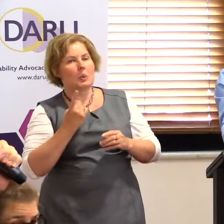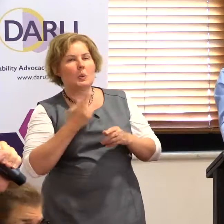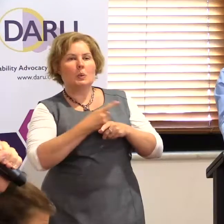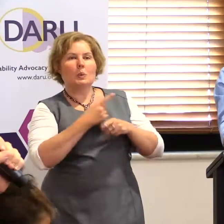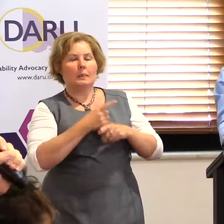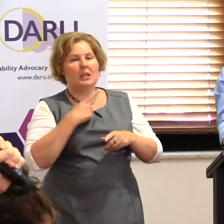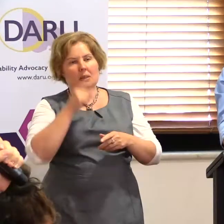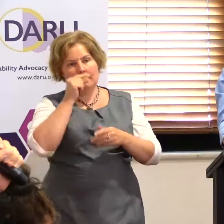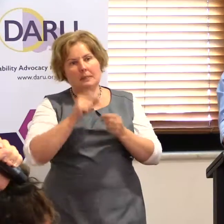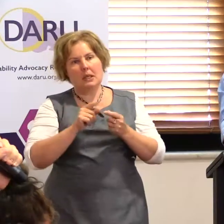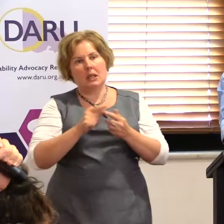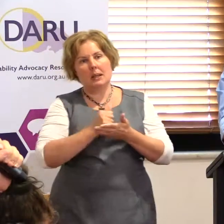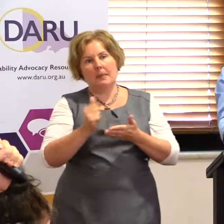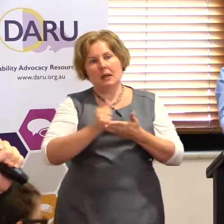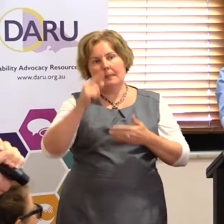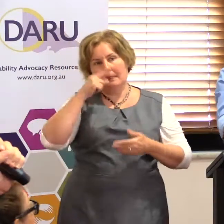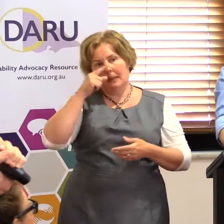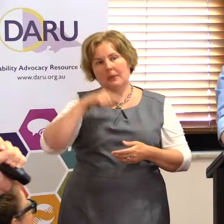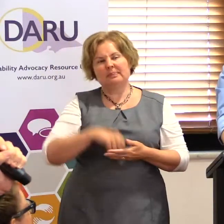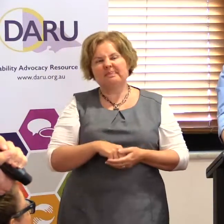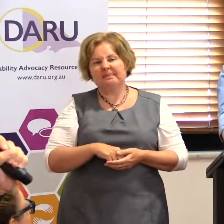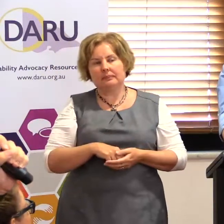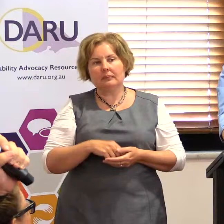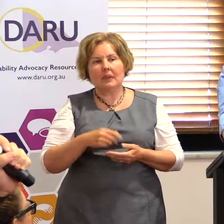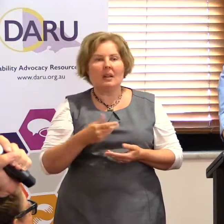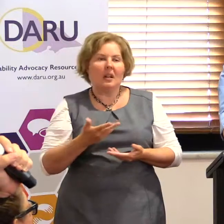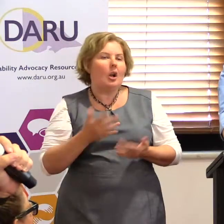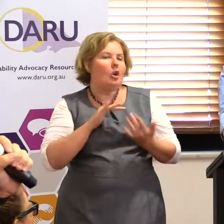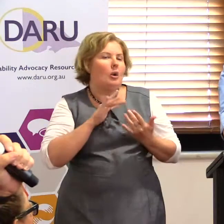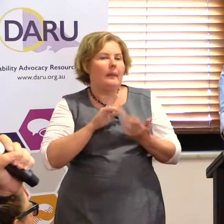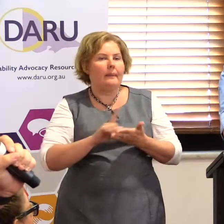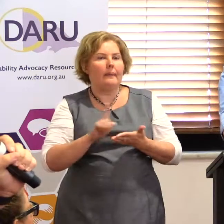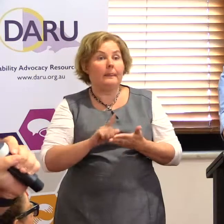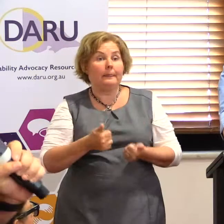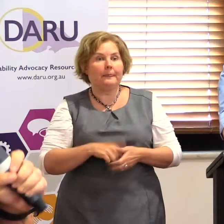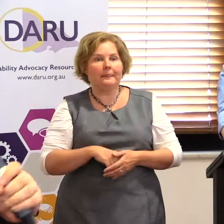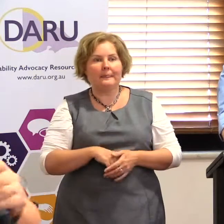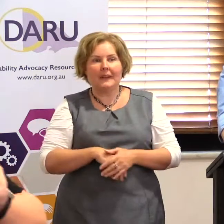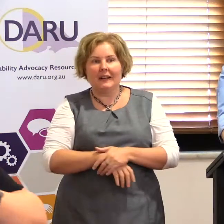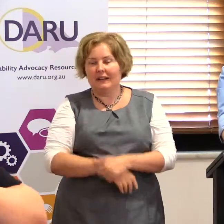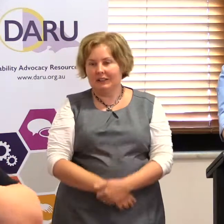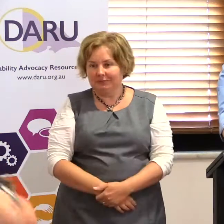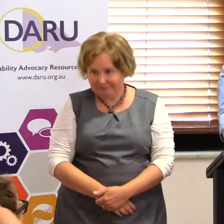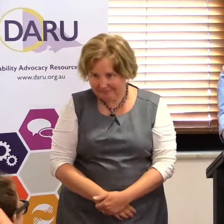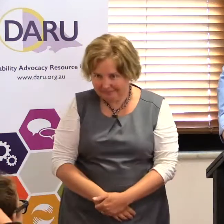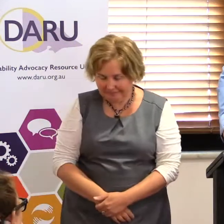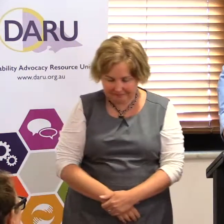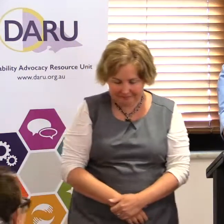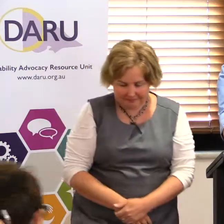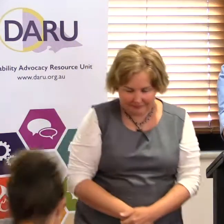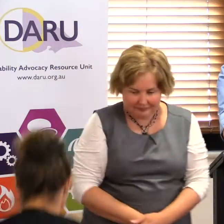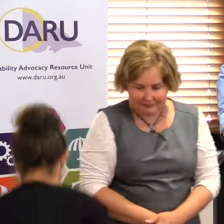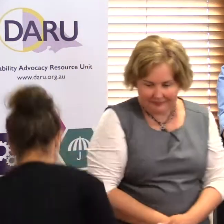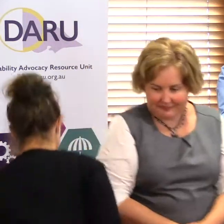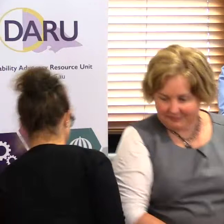could be a number of people by the sound of it, so let's make contact after. Yeah. Okay, is there any other questions